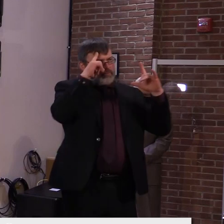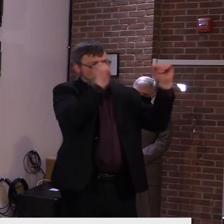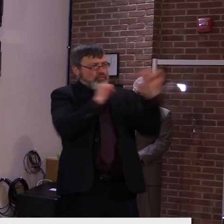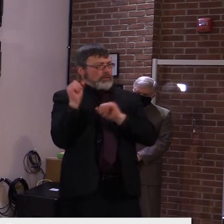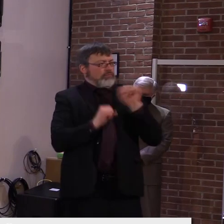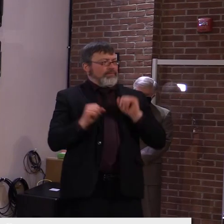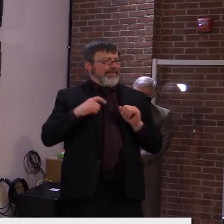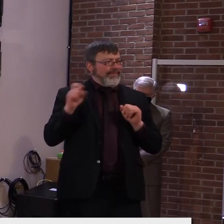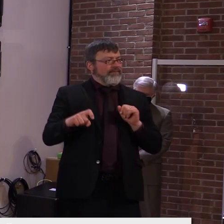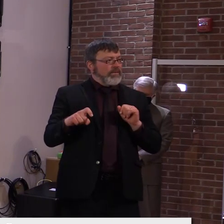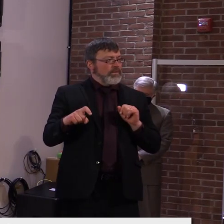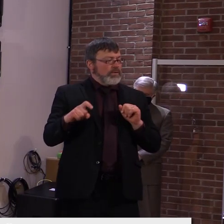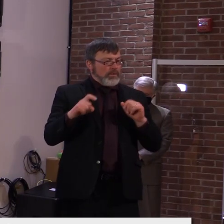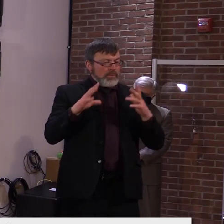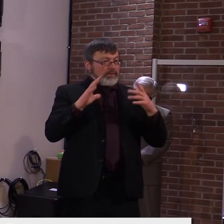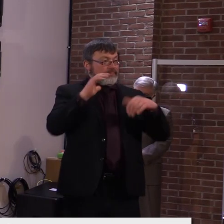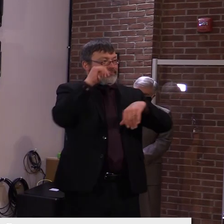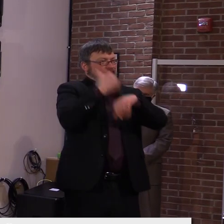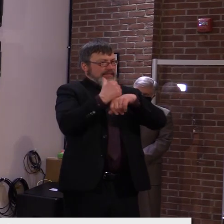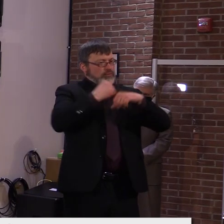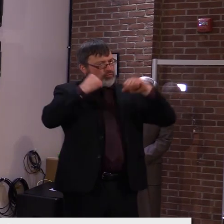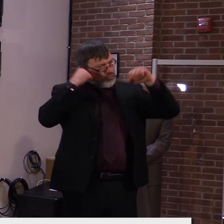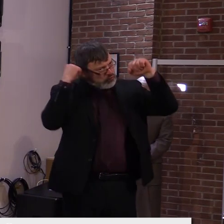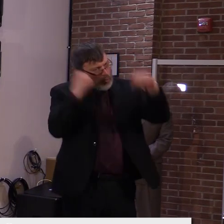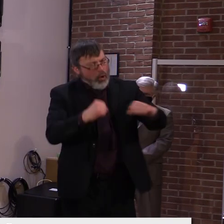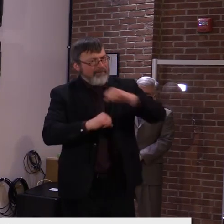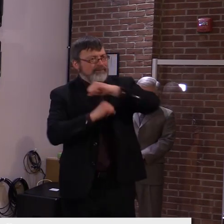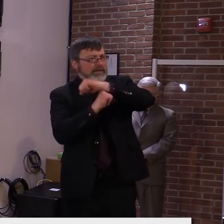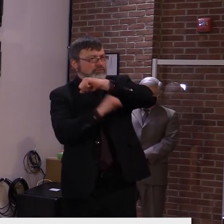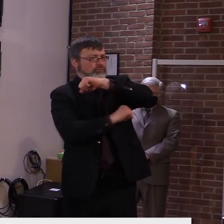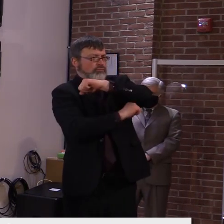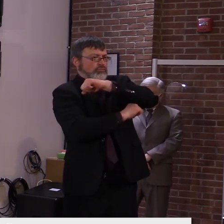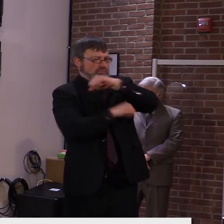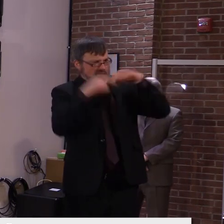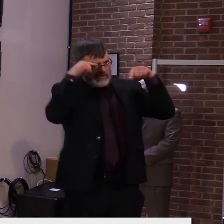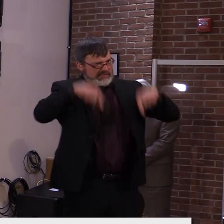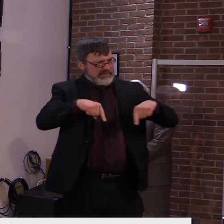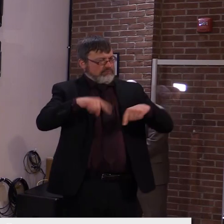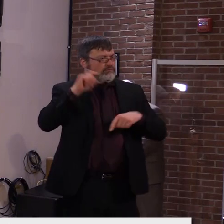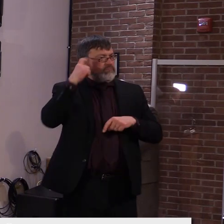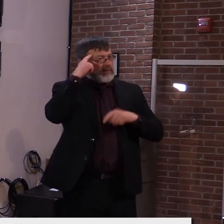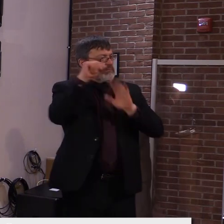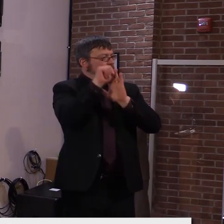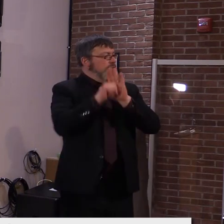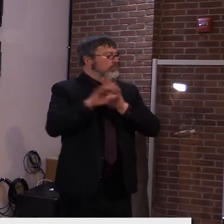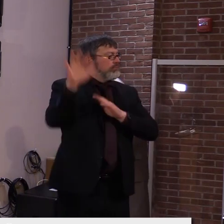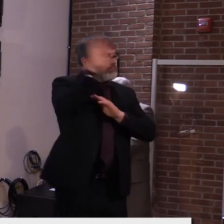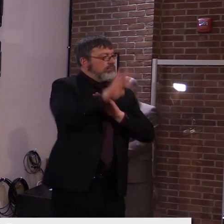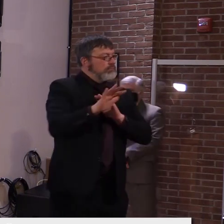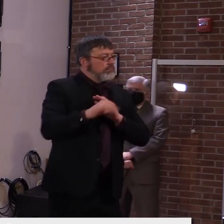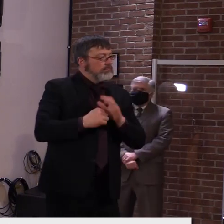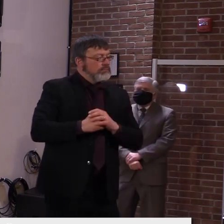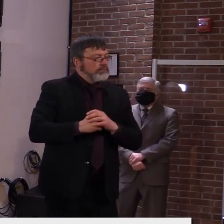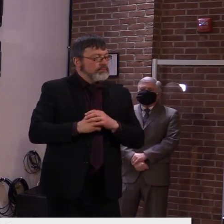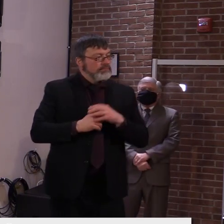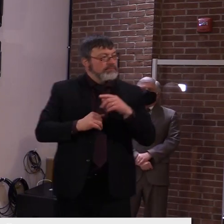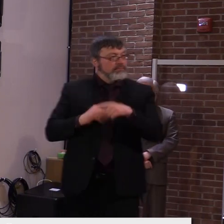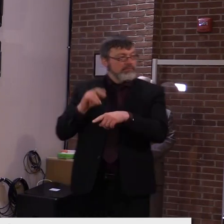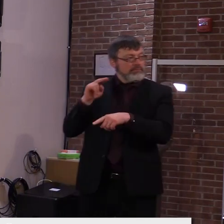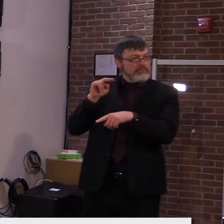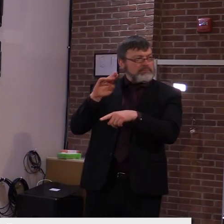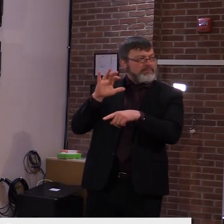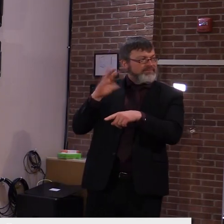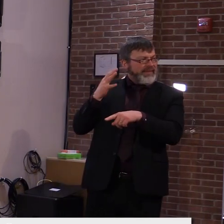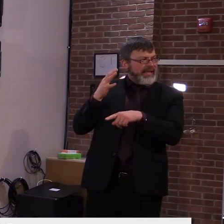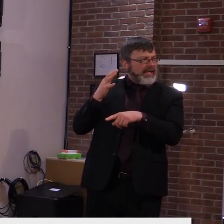future. But broadband rises to the top? From my standpoint, yes. I mean, we know there's a need. We saw it with the pandemic. It